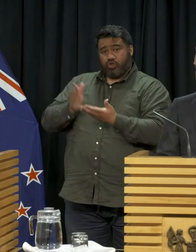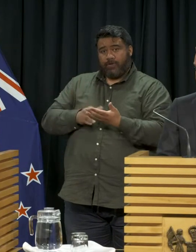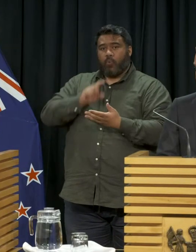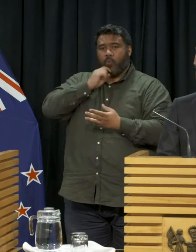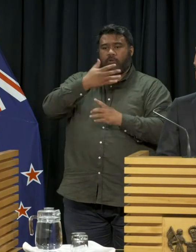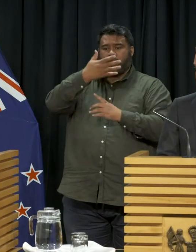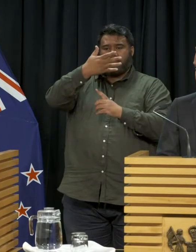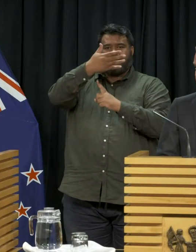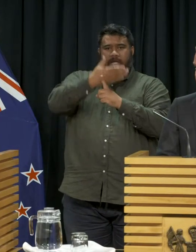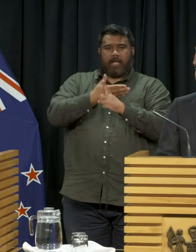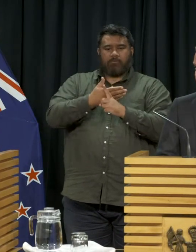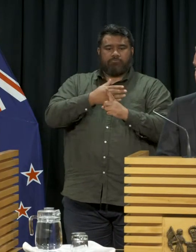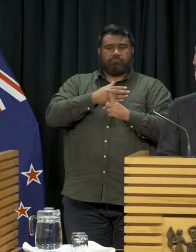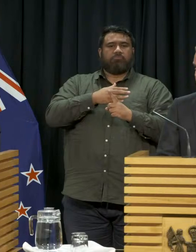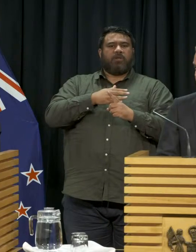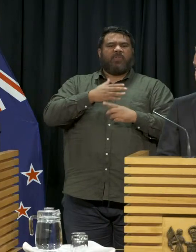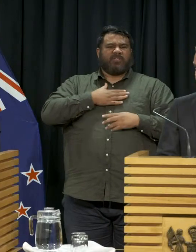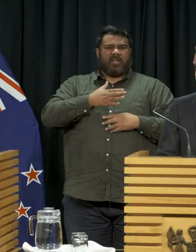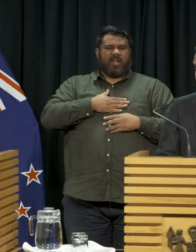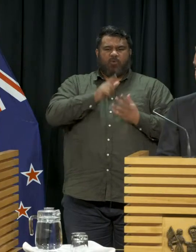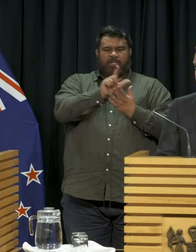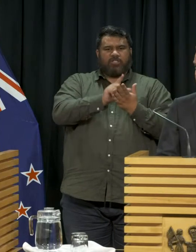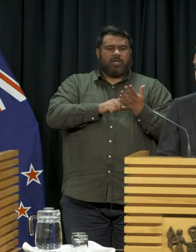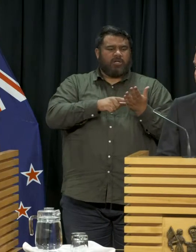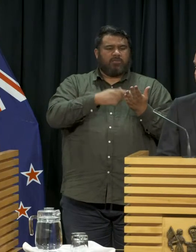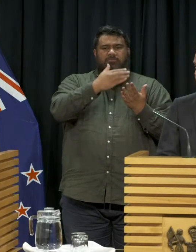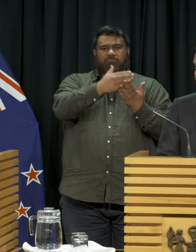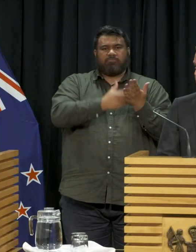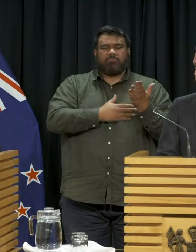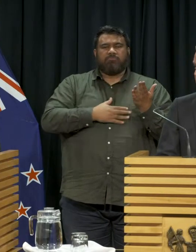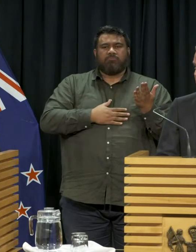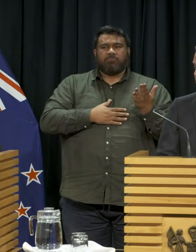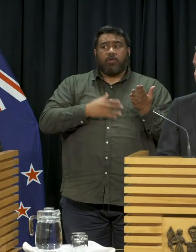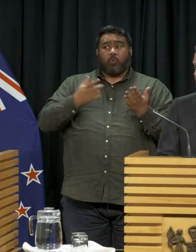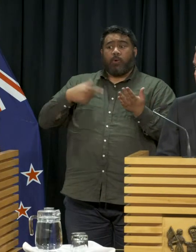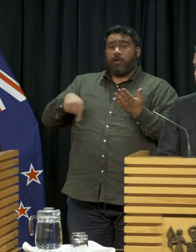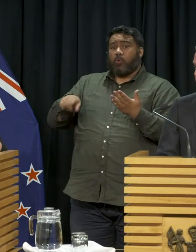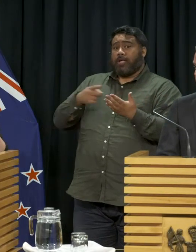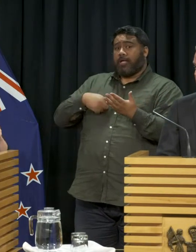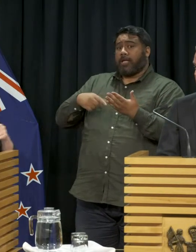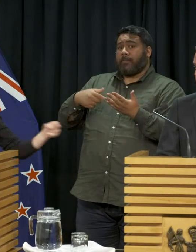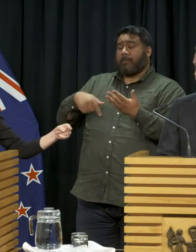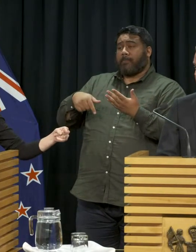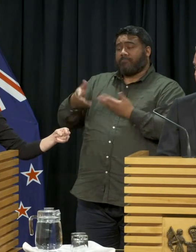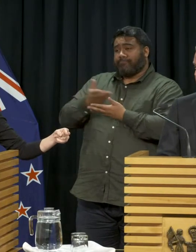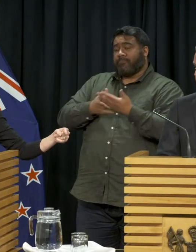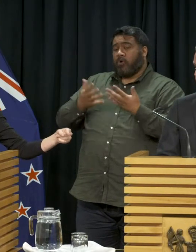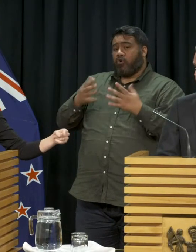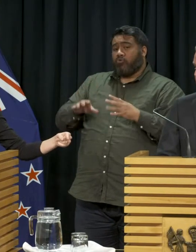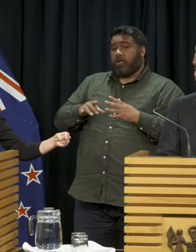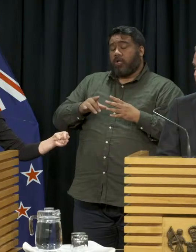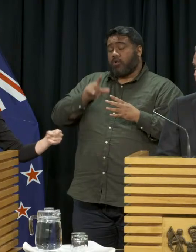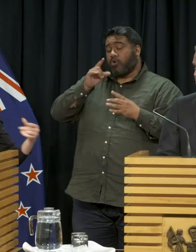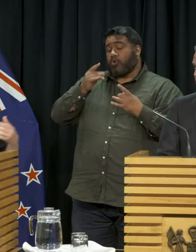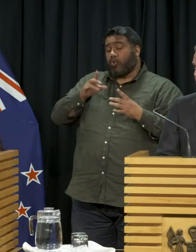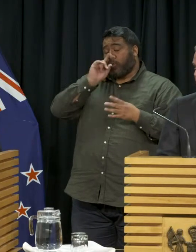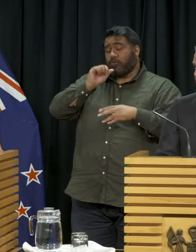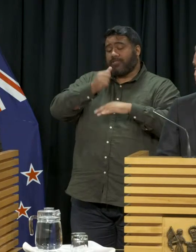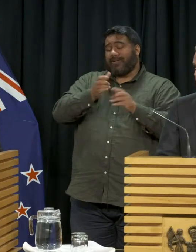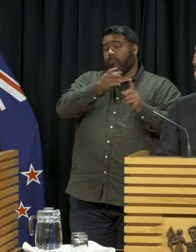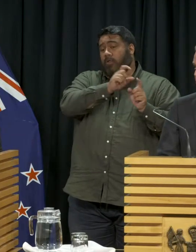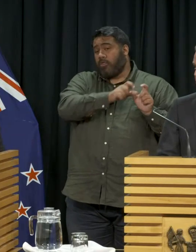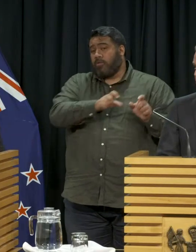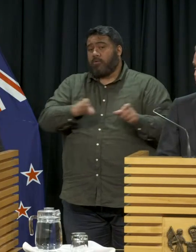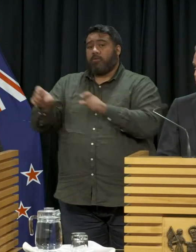just simply the legislative framework we have. There was a discussion around the fact that we could rescind that and set it all the way through, but